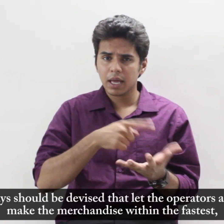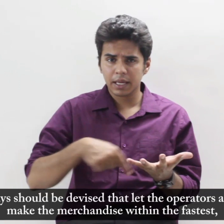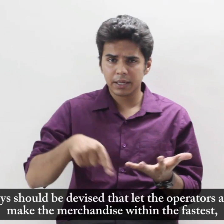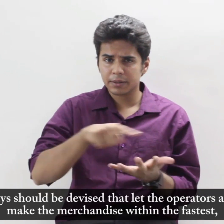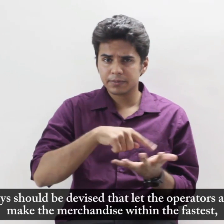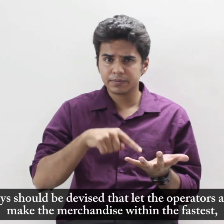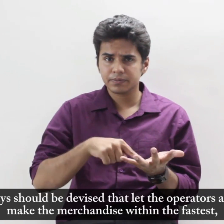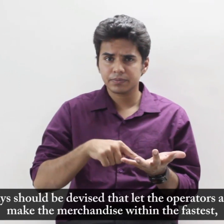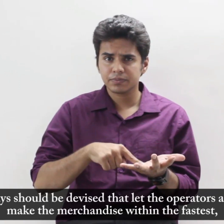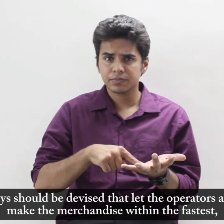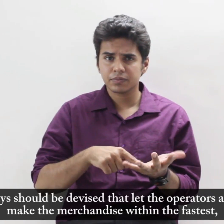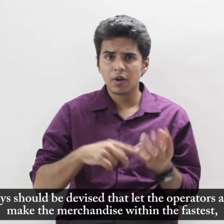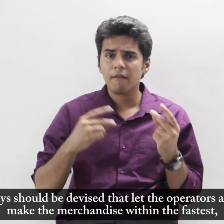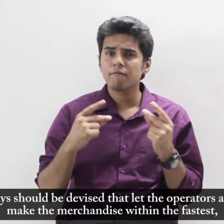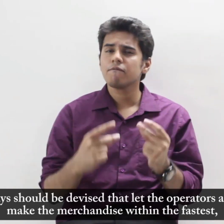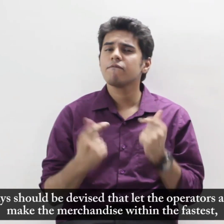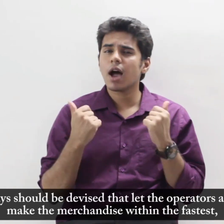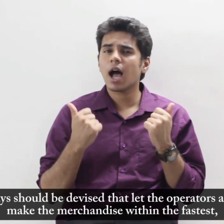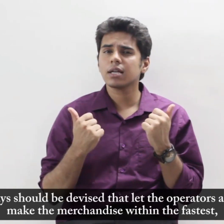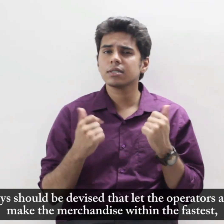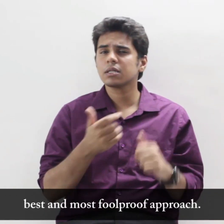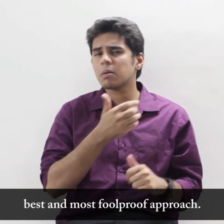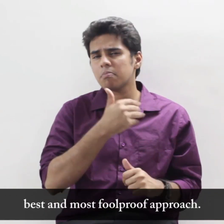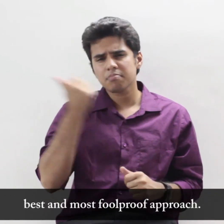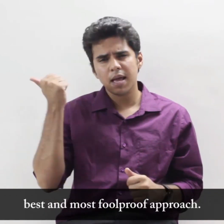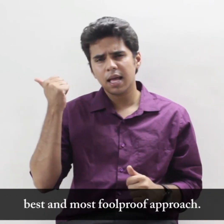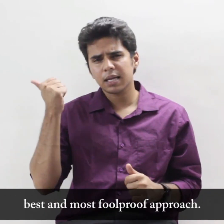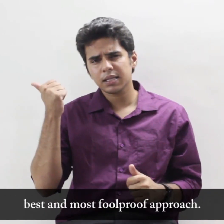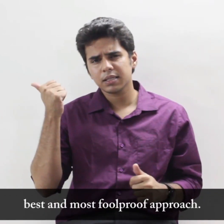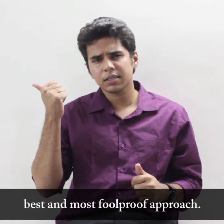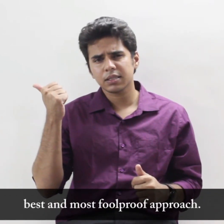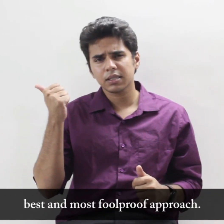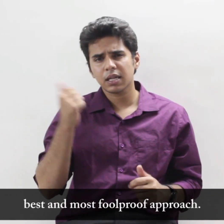the fastest, best, and most foolproof approach.